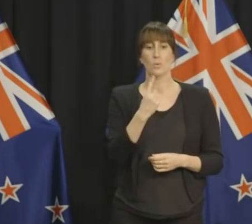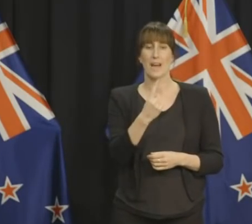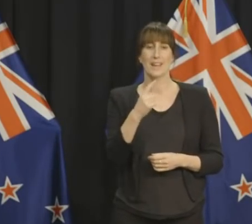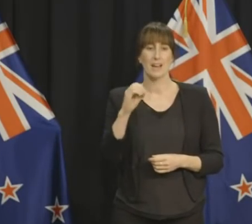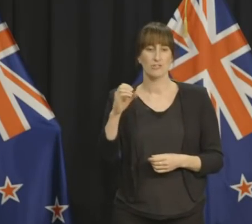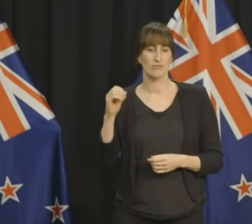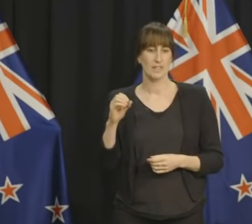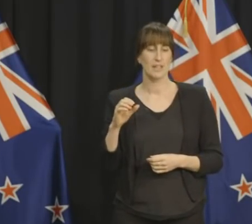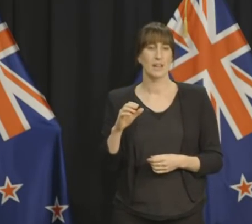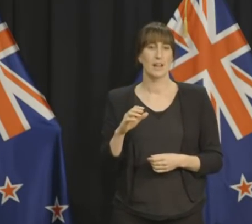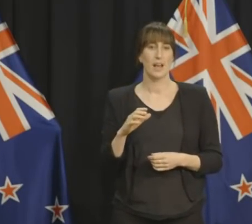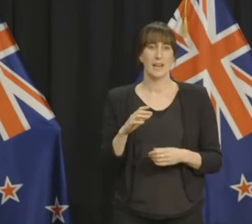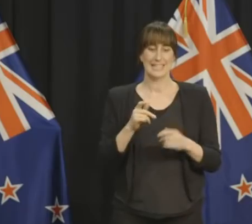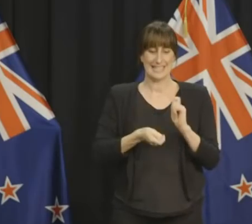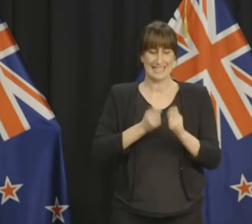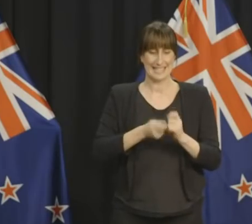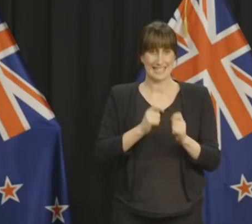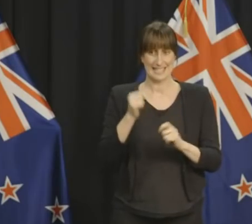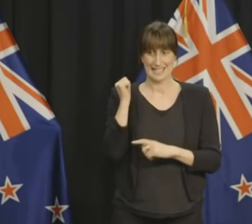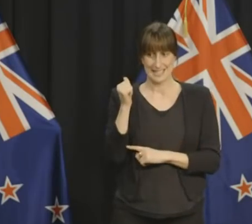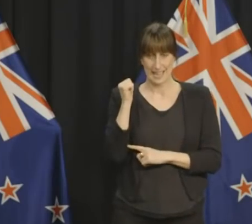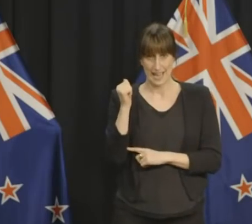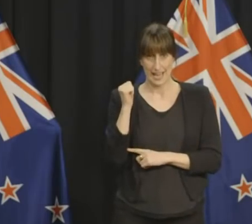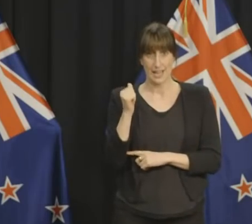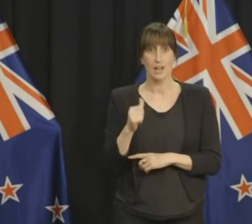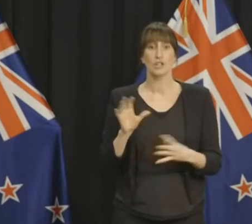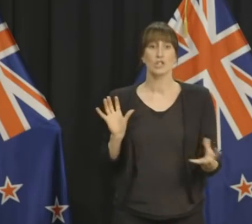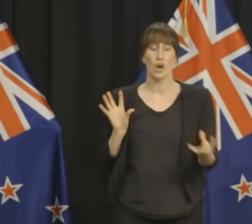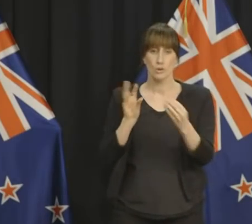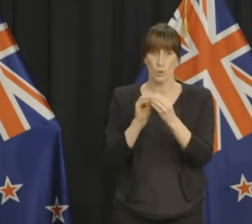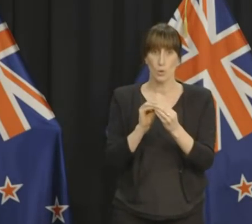that brings the total number of tests completed to date to